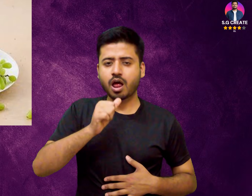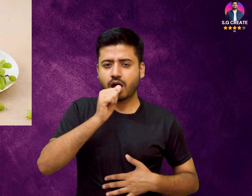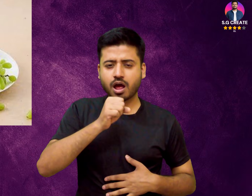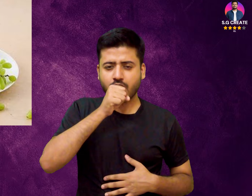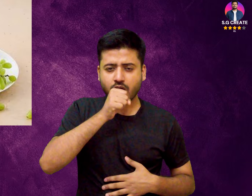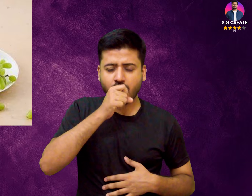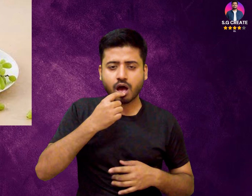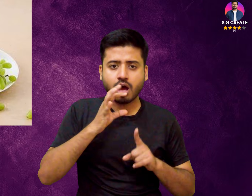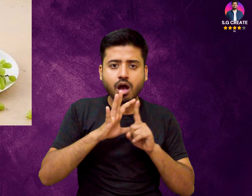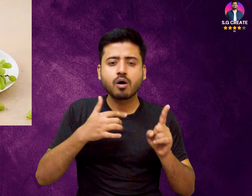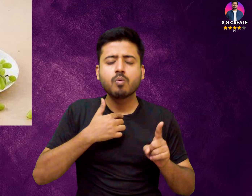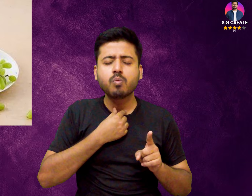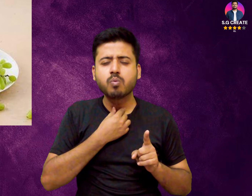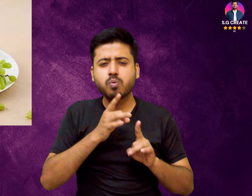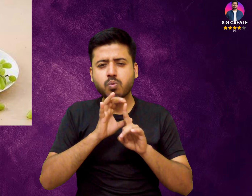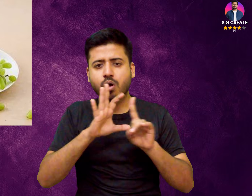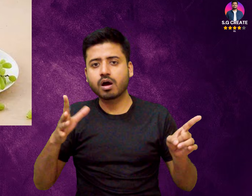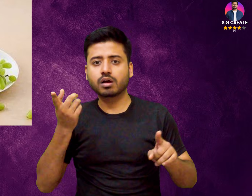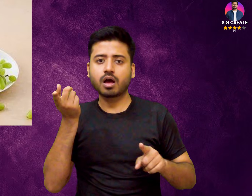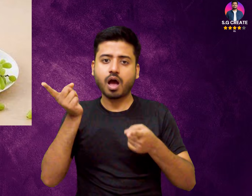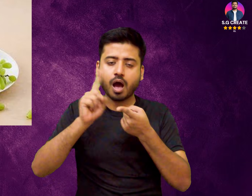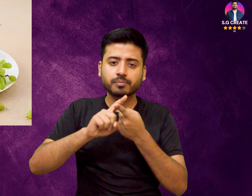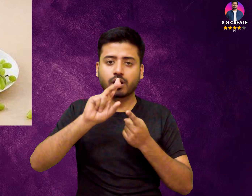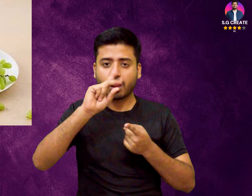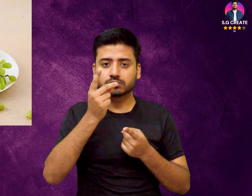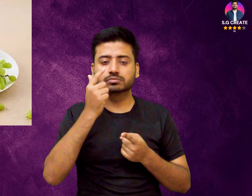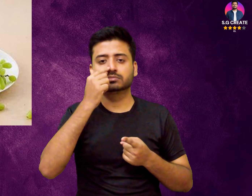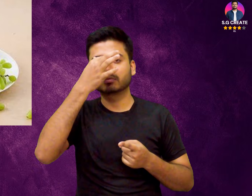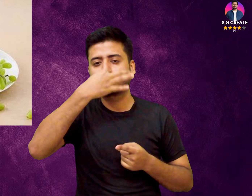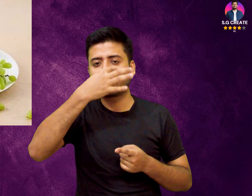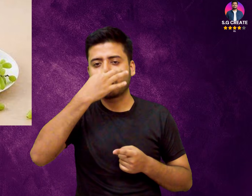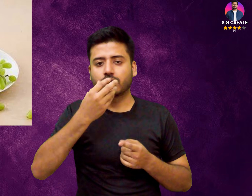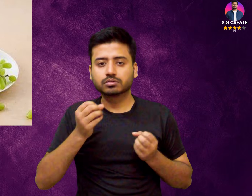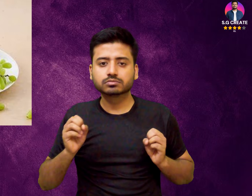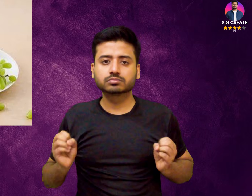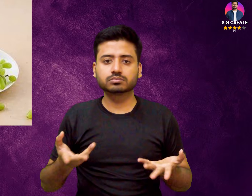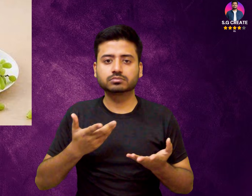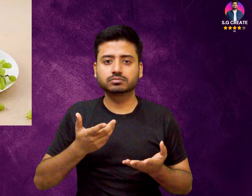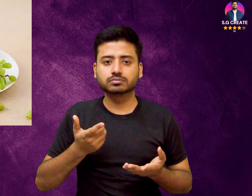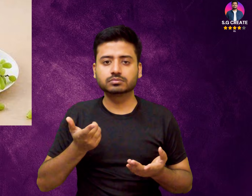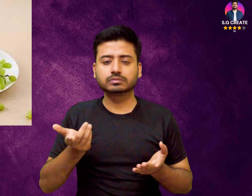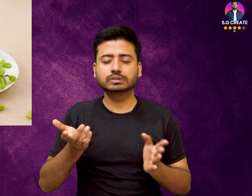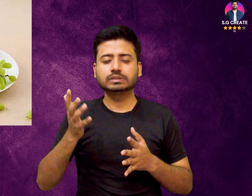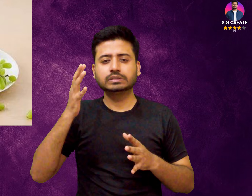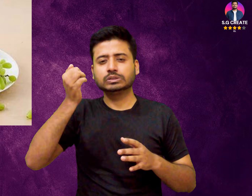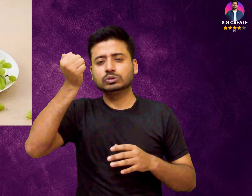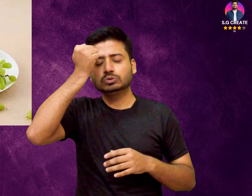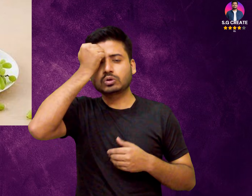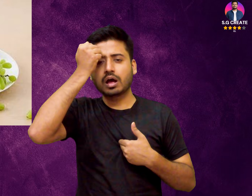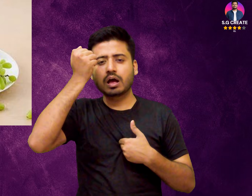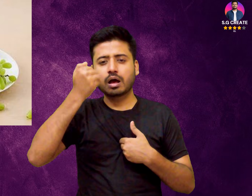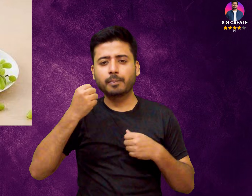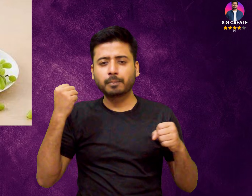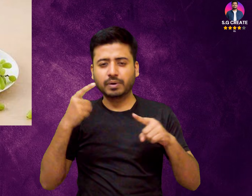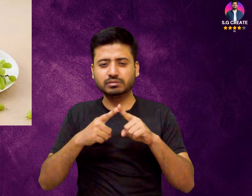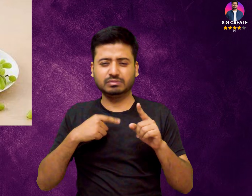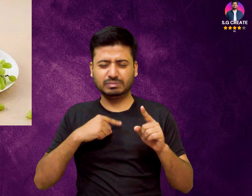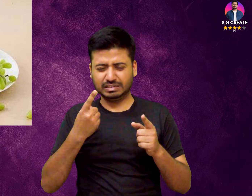acidic curd can increase the acid load in your stomach and promote mucus overproduction. Skin issues. In the long term,